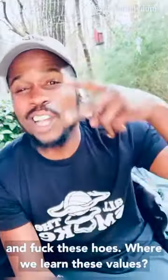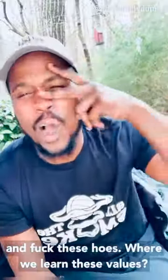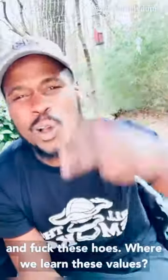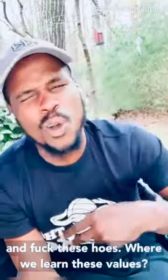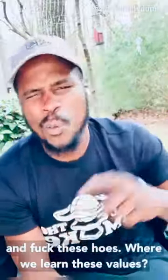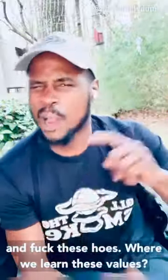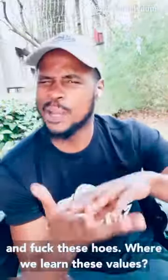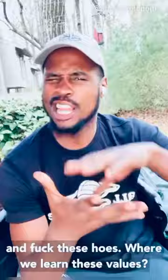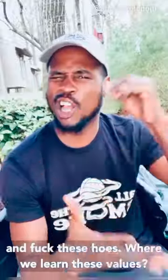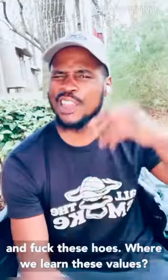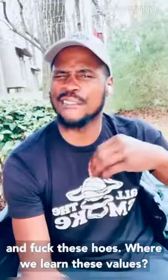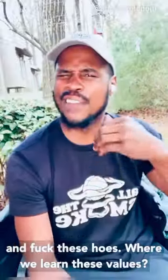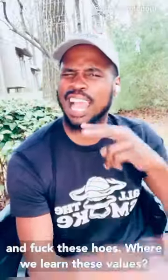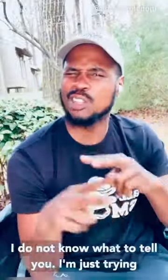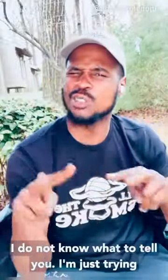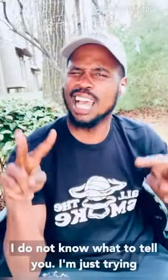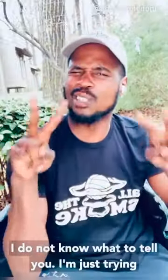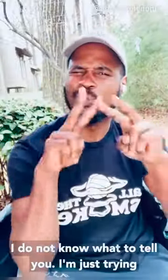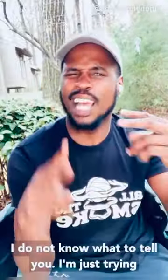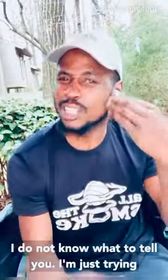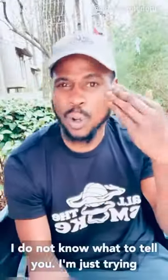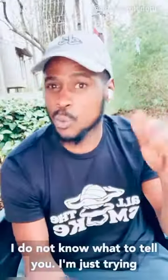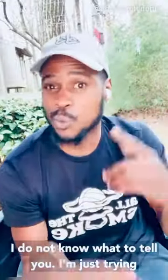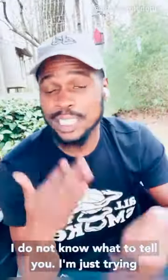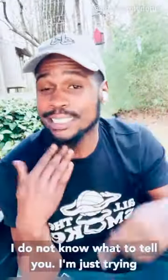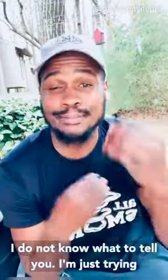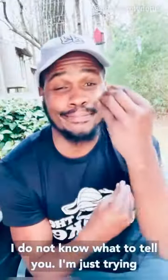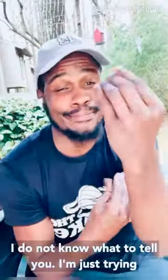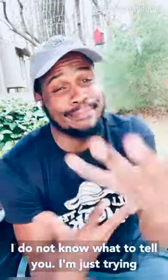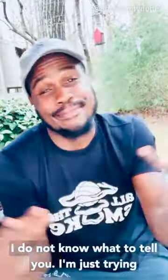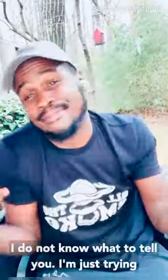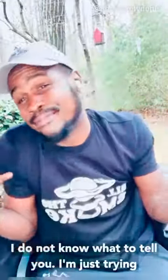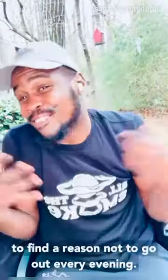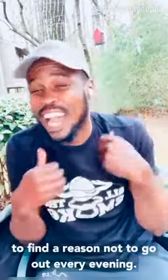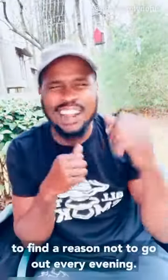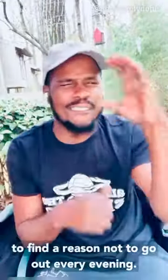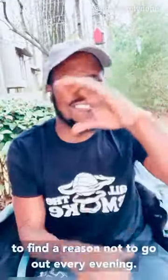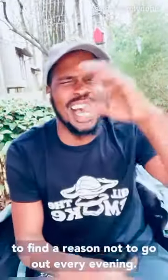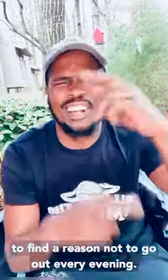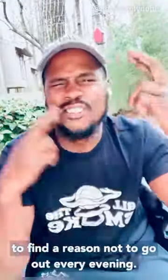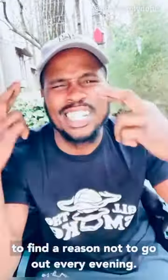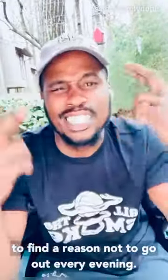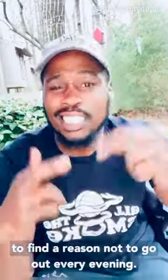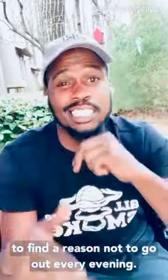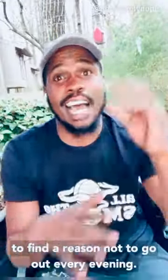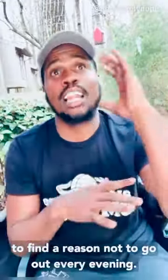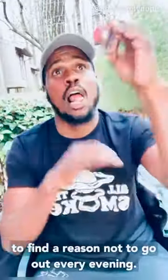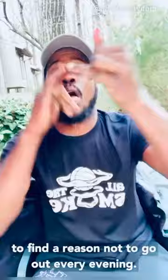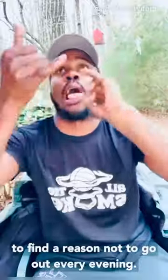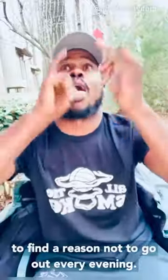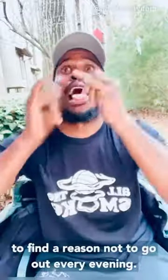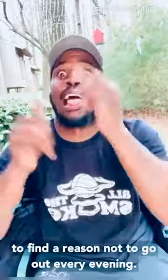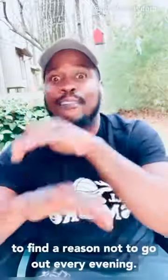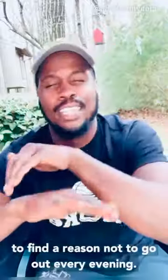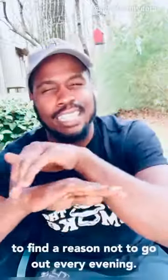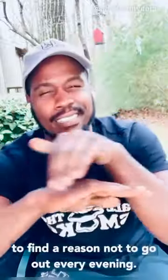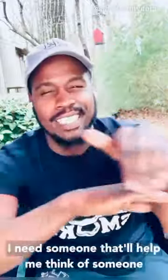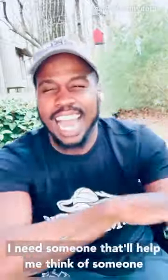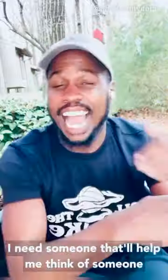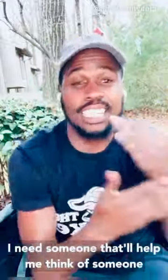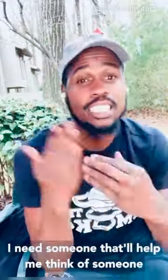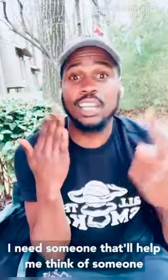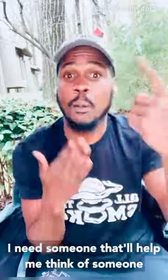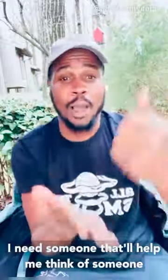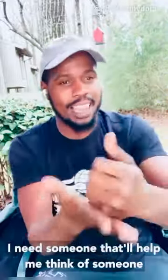hoes. Where we learn these values, I do not know what to tell you. I'm just trying to find a reason not to go out every evening. I